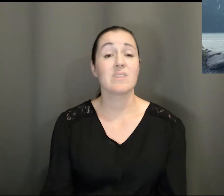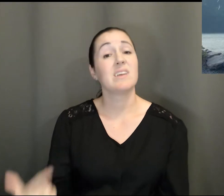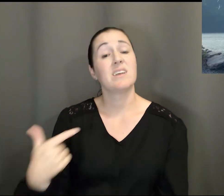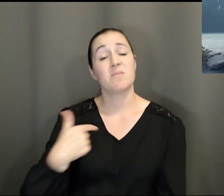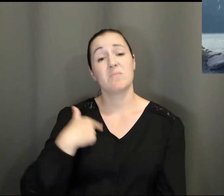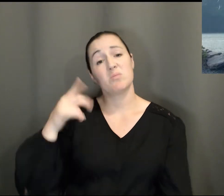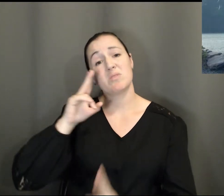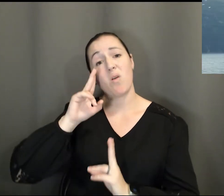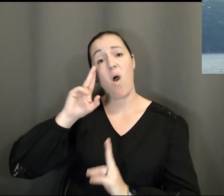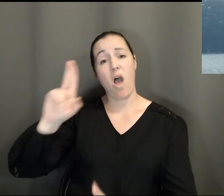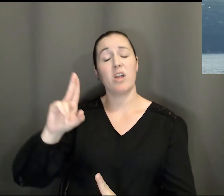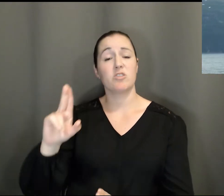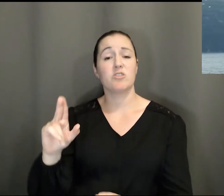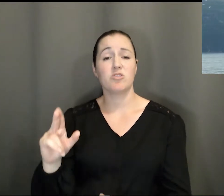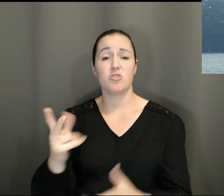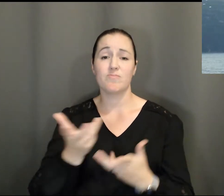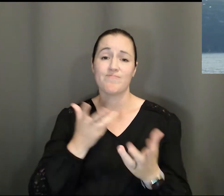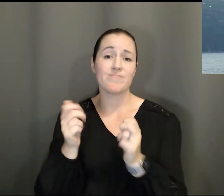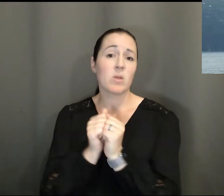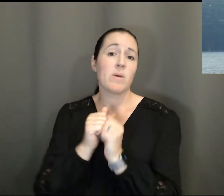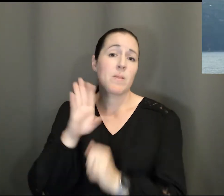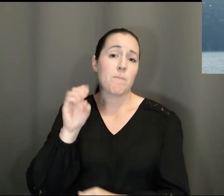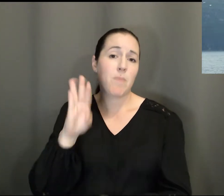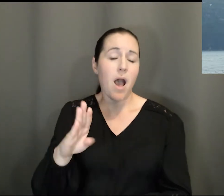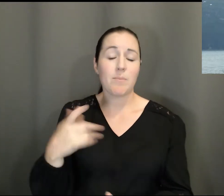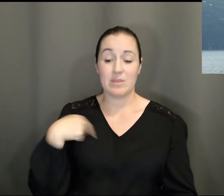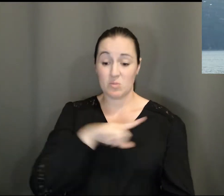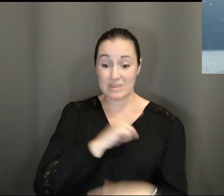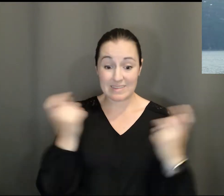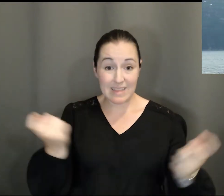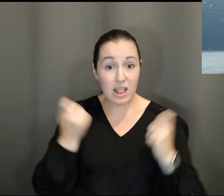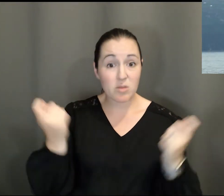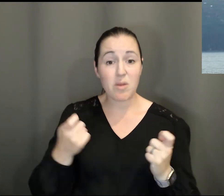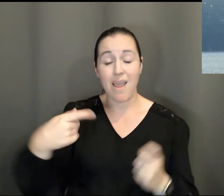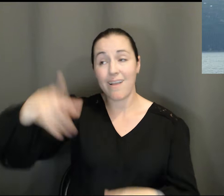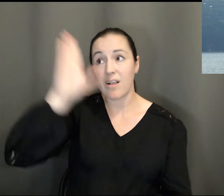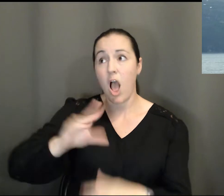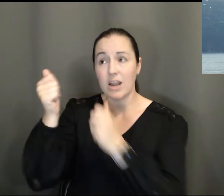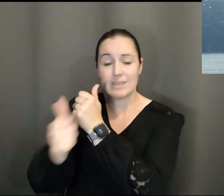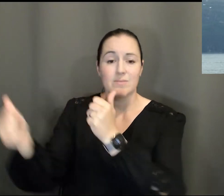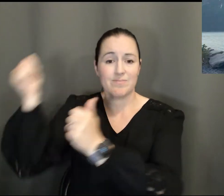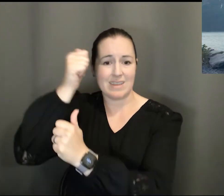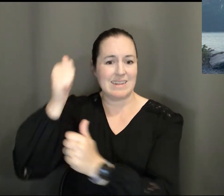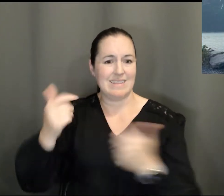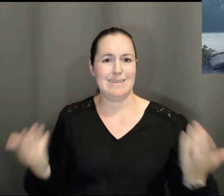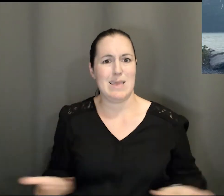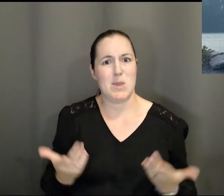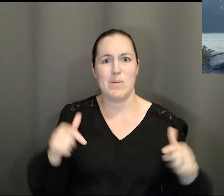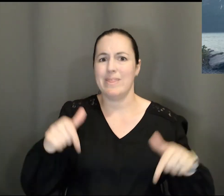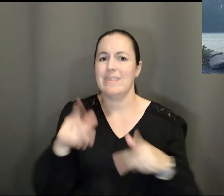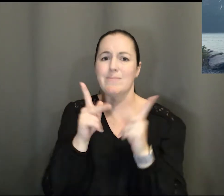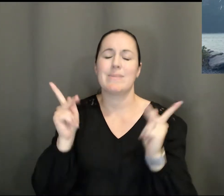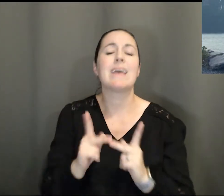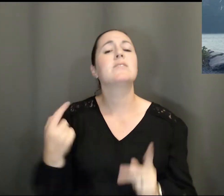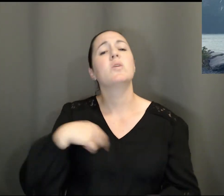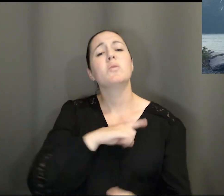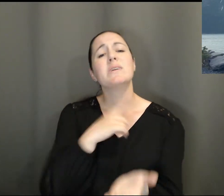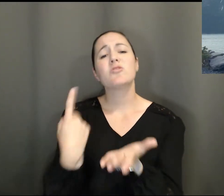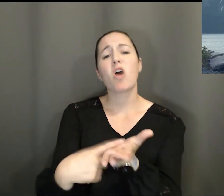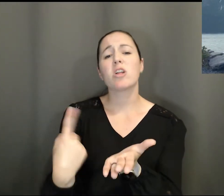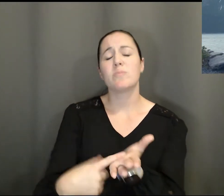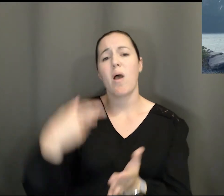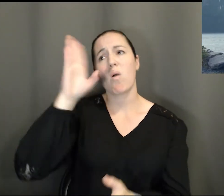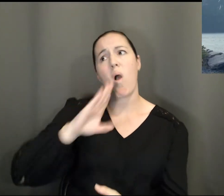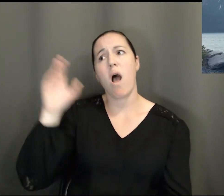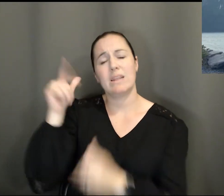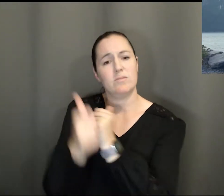be there with Bob as we celebrated the glory of God, the bigness of God in a place like this. And we talked about the bigness of God. We talked about also how he